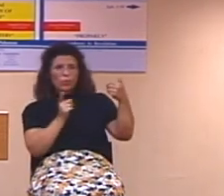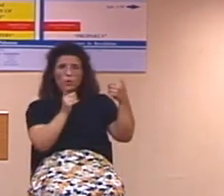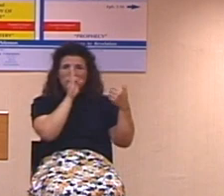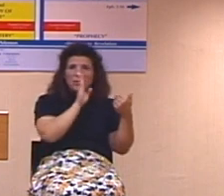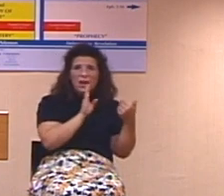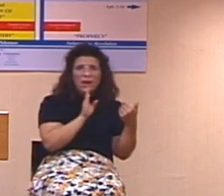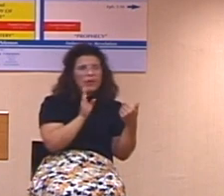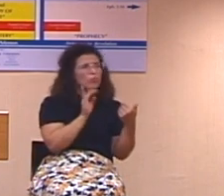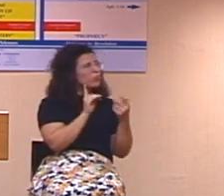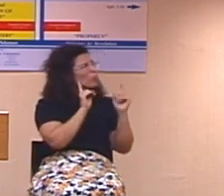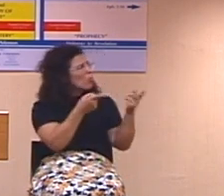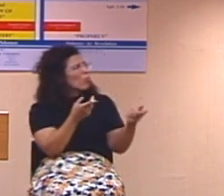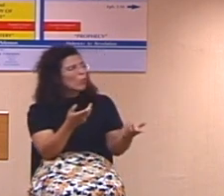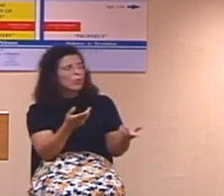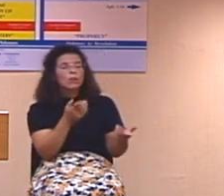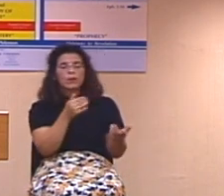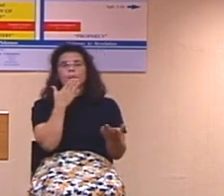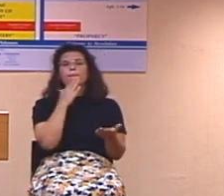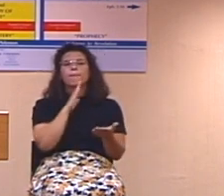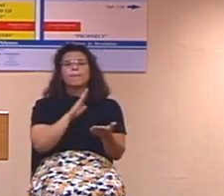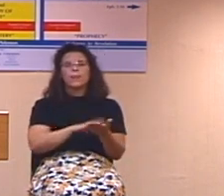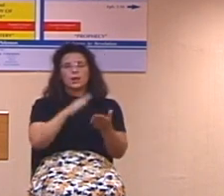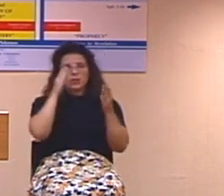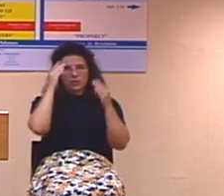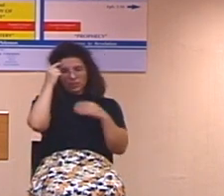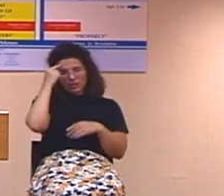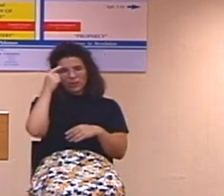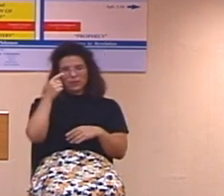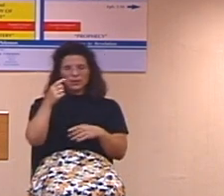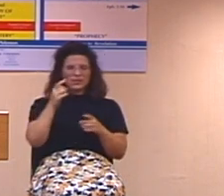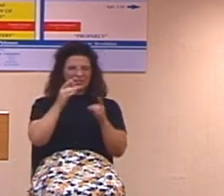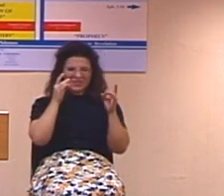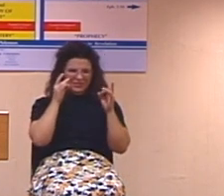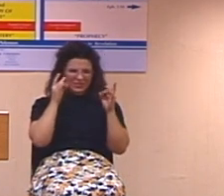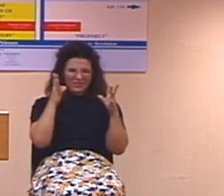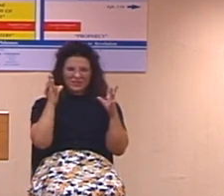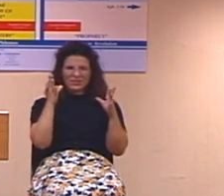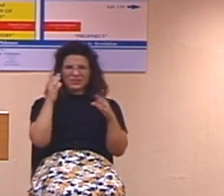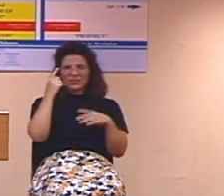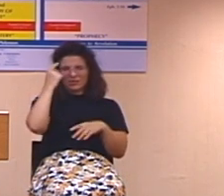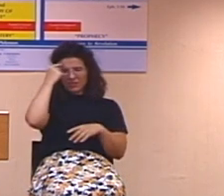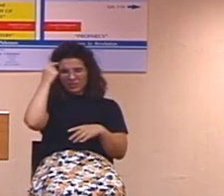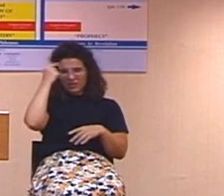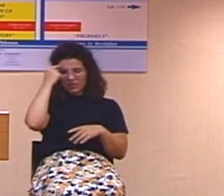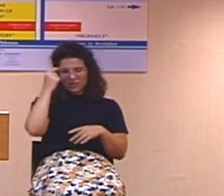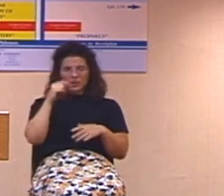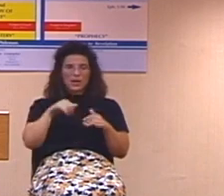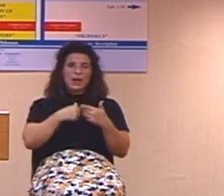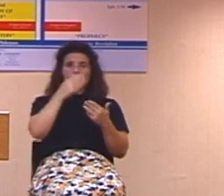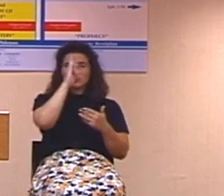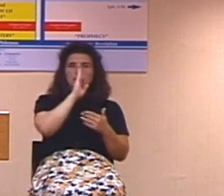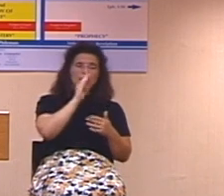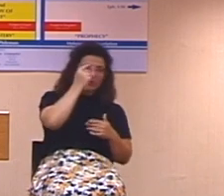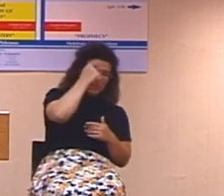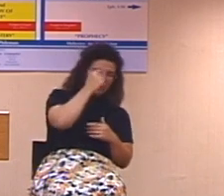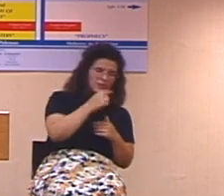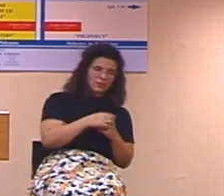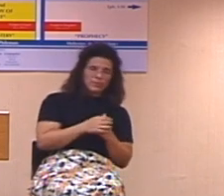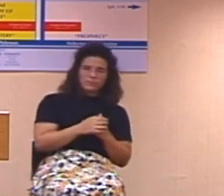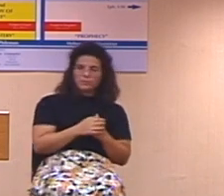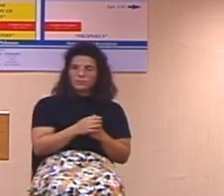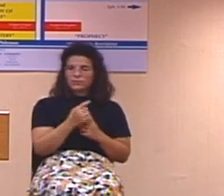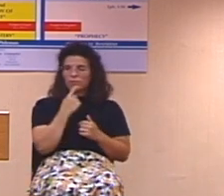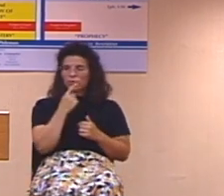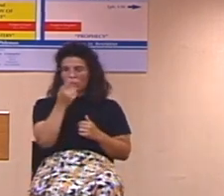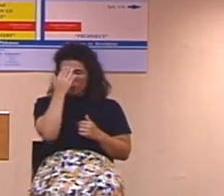Oh, that's bad thinking. Stinking thinking. How does God think? He